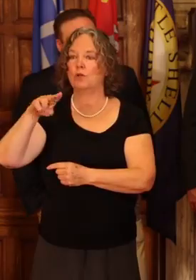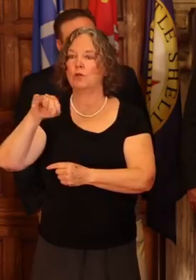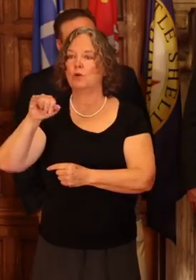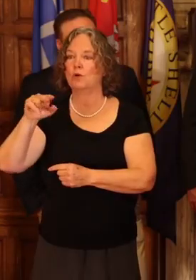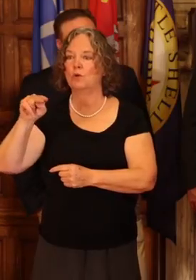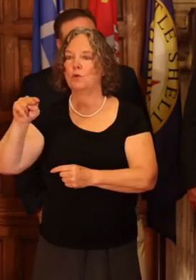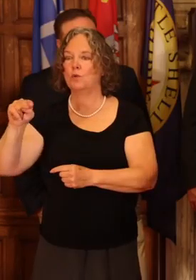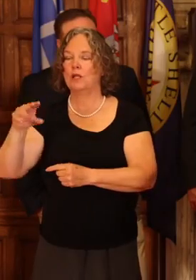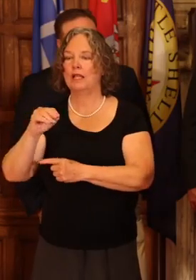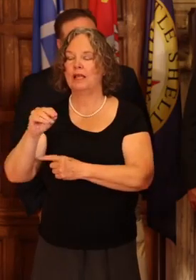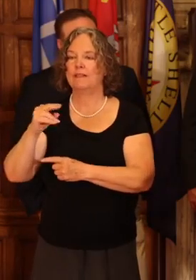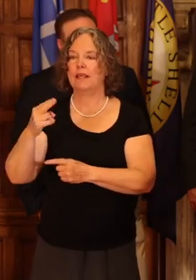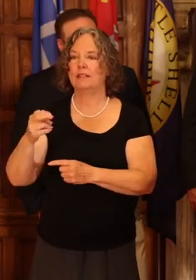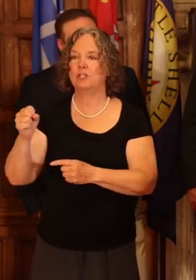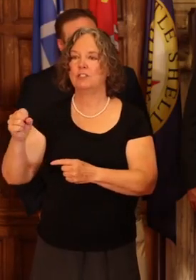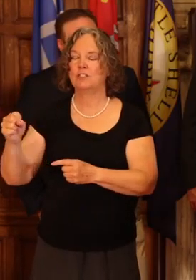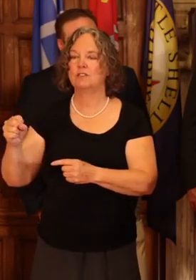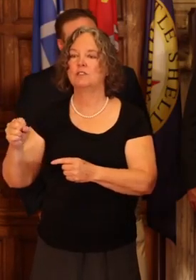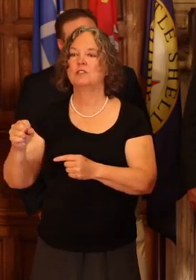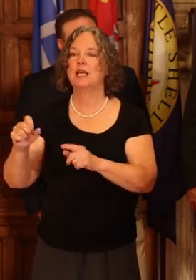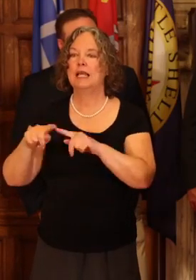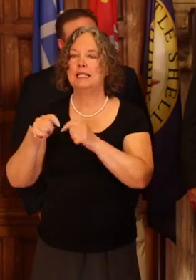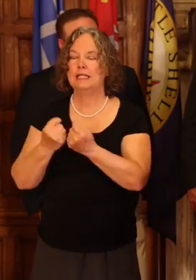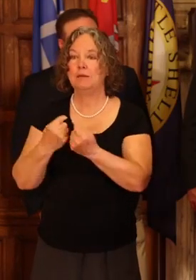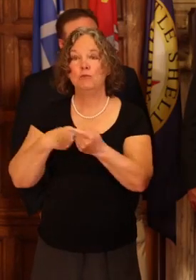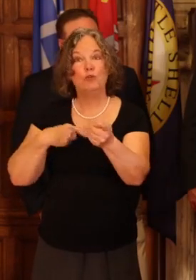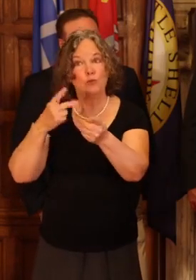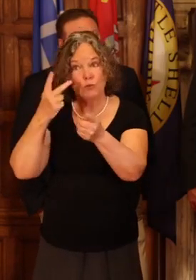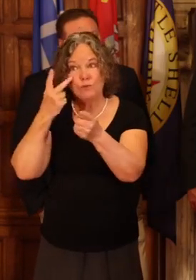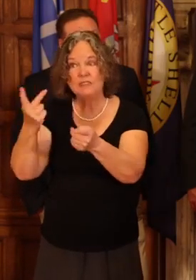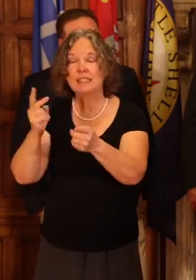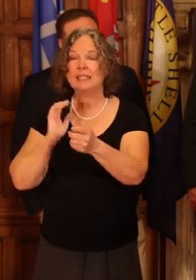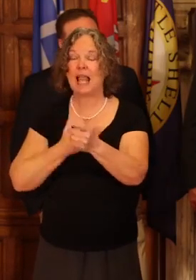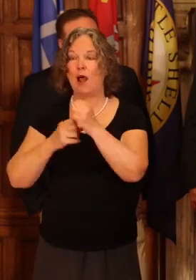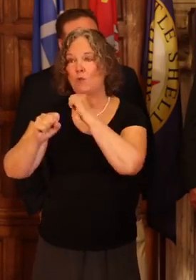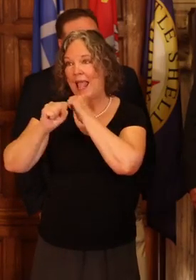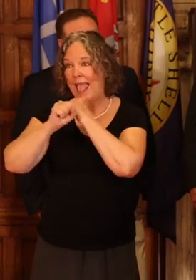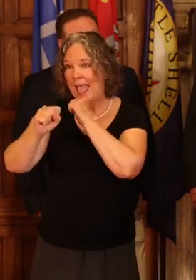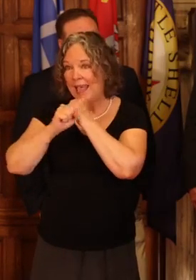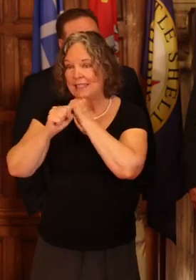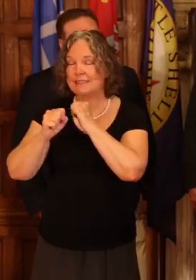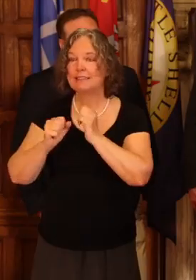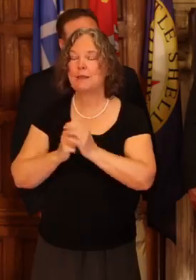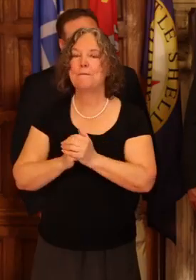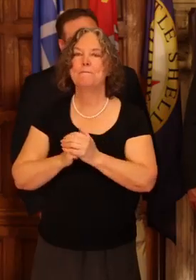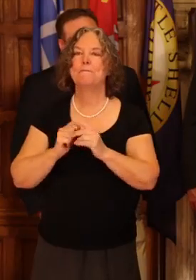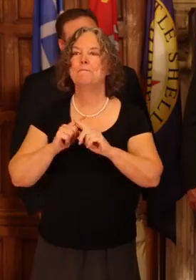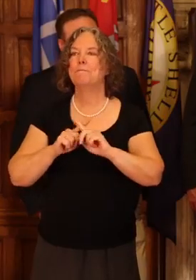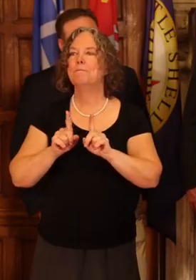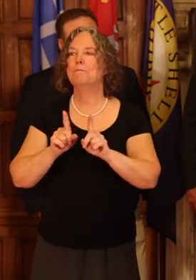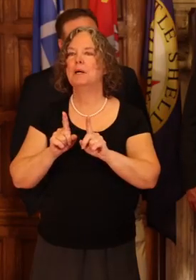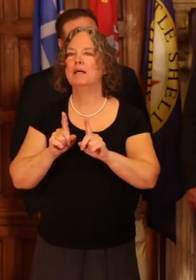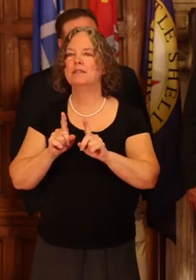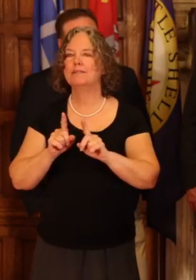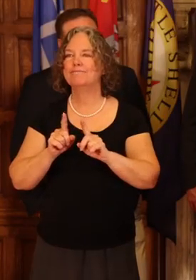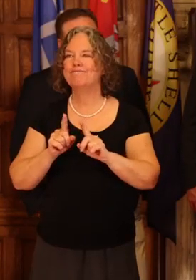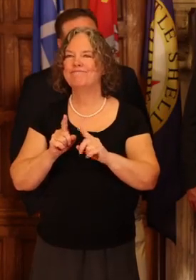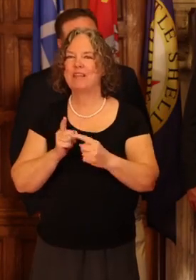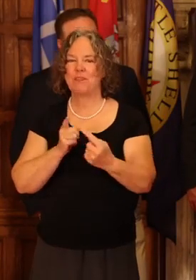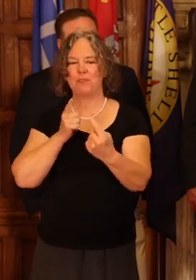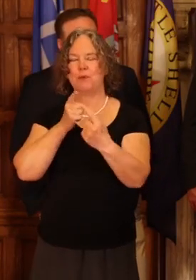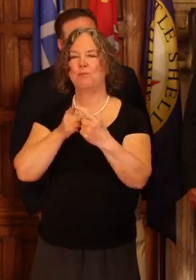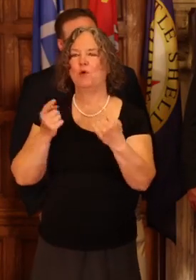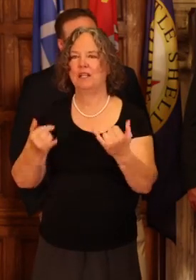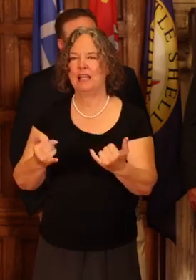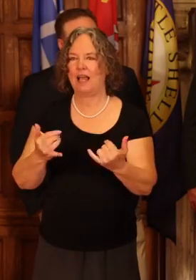team. You've seen some of our ads on TV promoting them. I think the real key, though, at this point in our